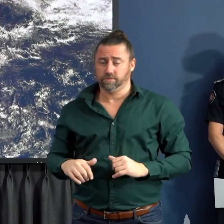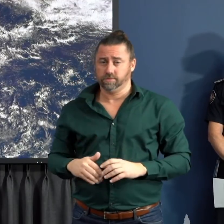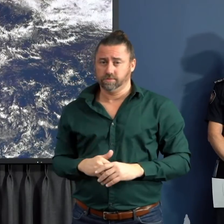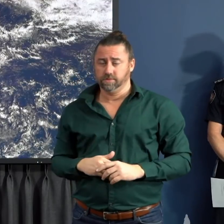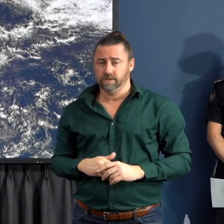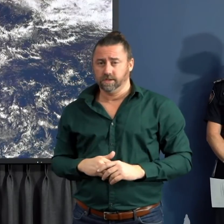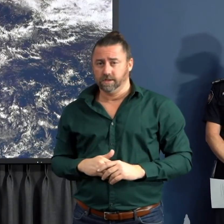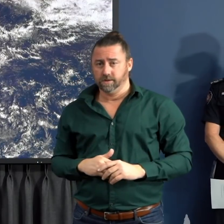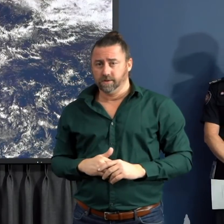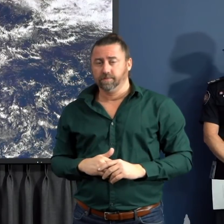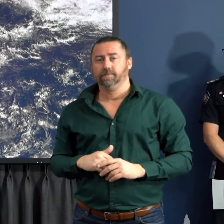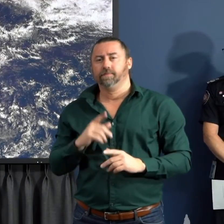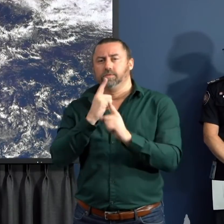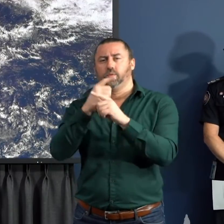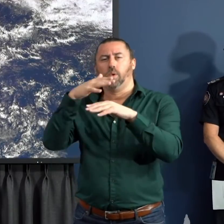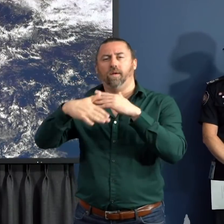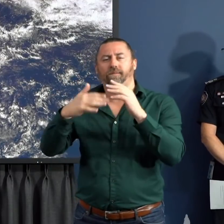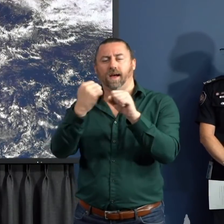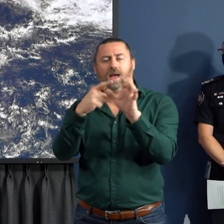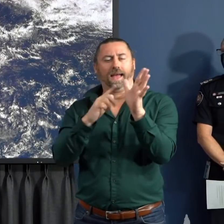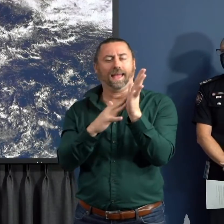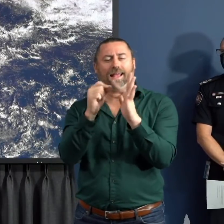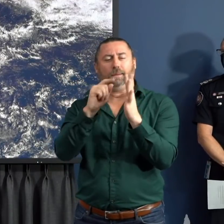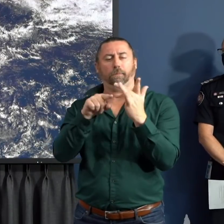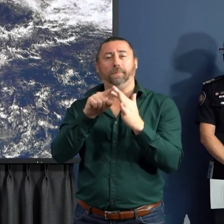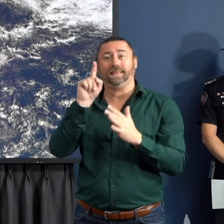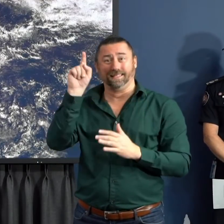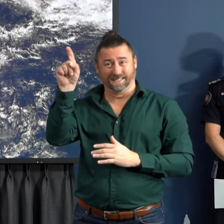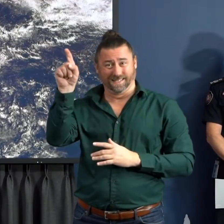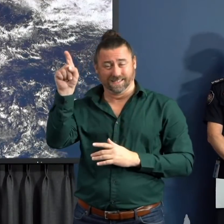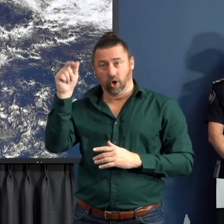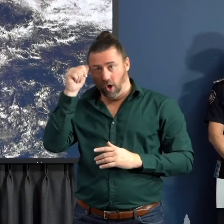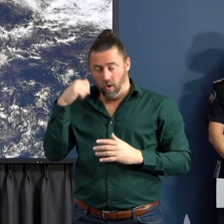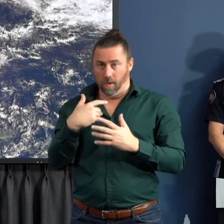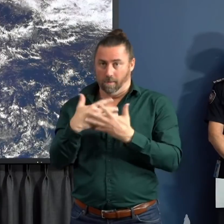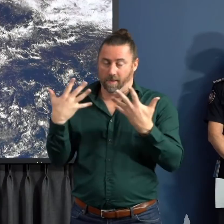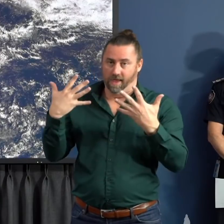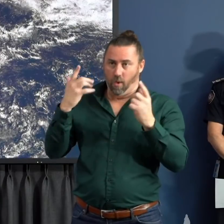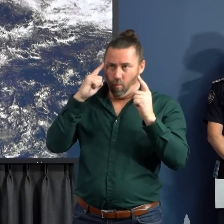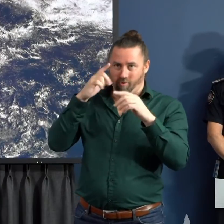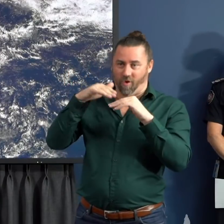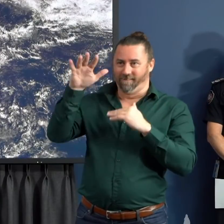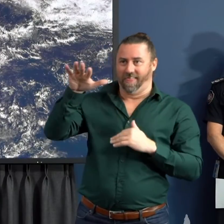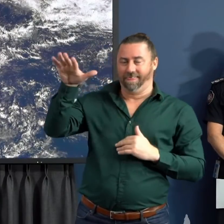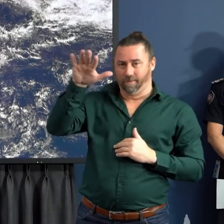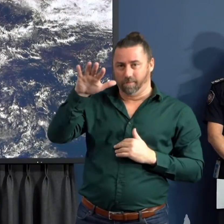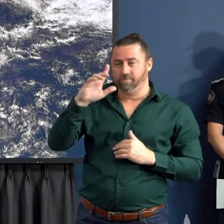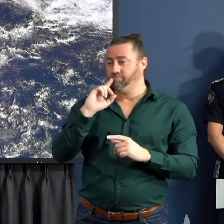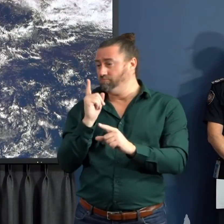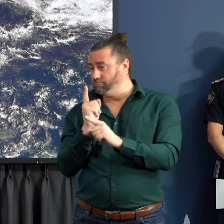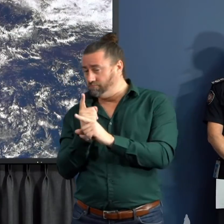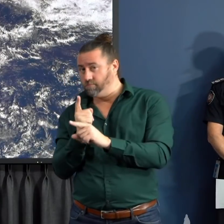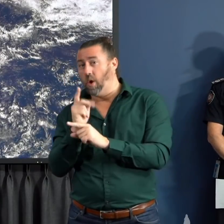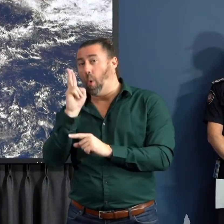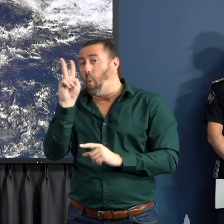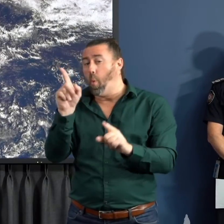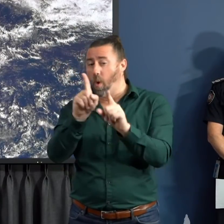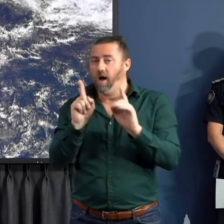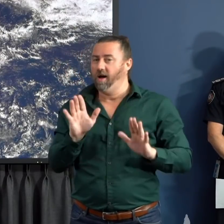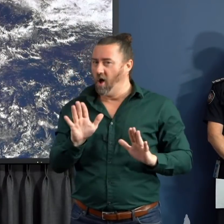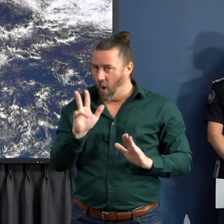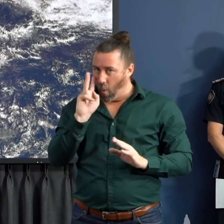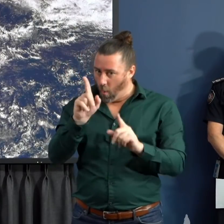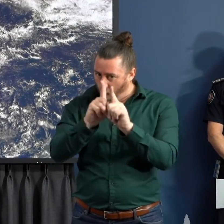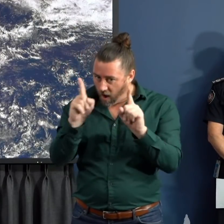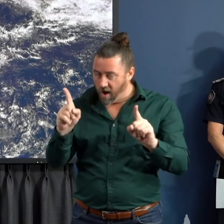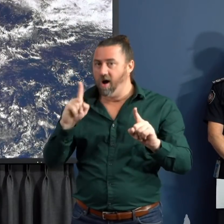Can I just focus on Gympie, because that's an area obviously of great concern for us. We have been briefed this morning that it appears that it has